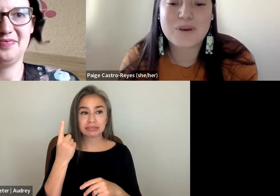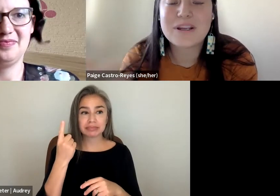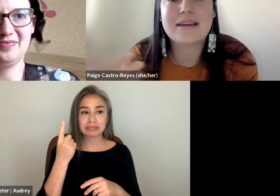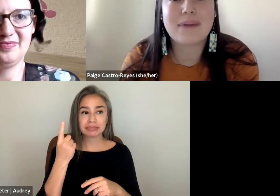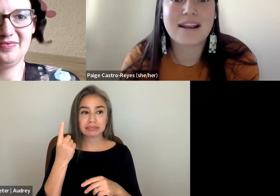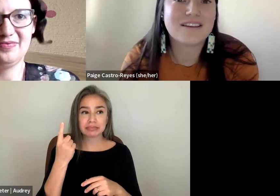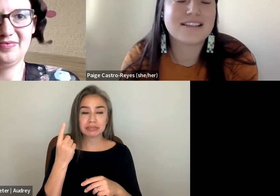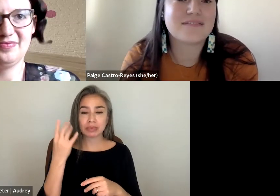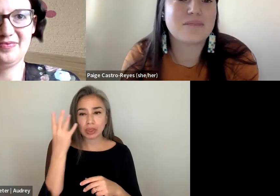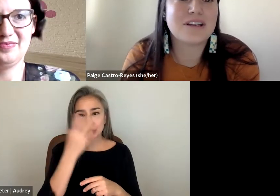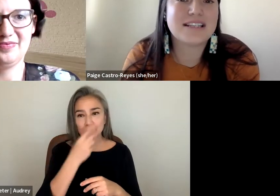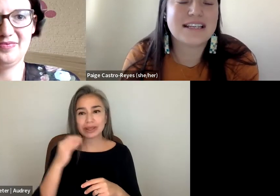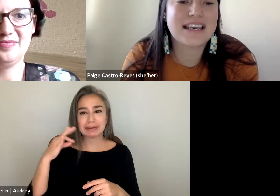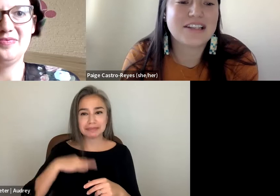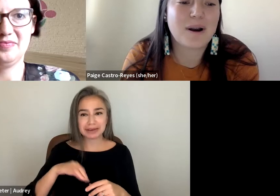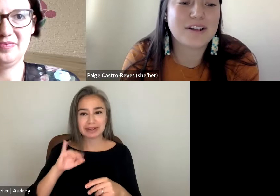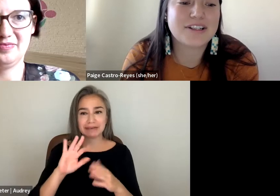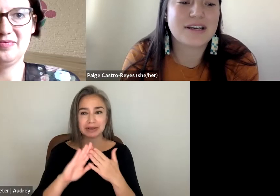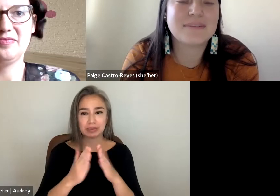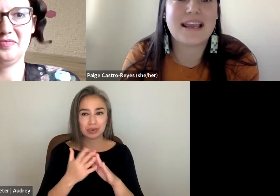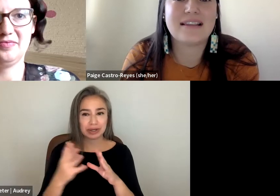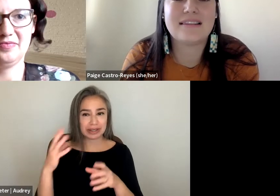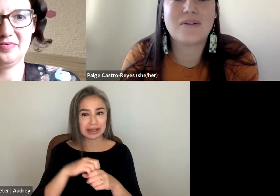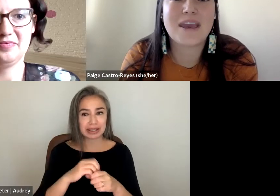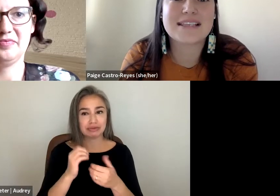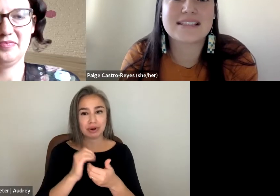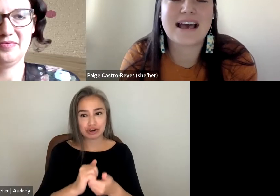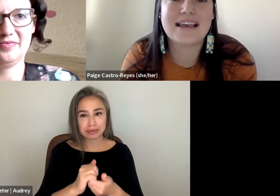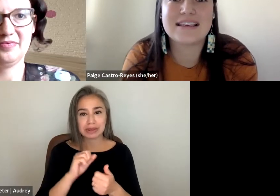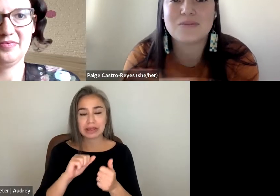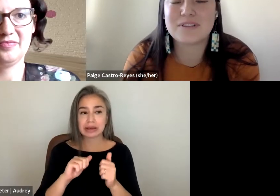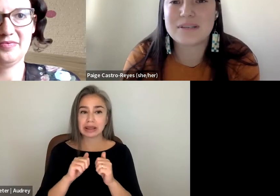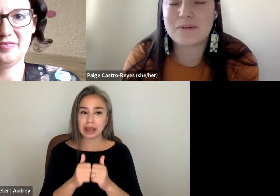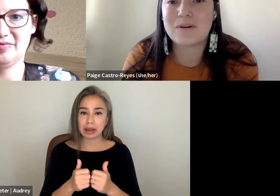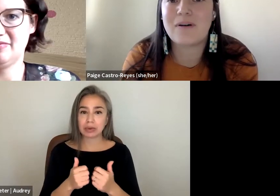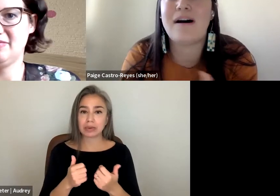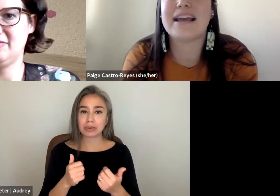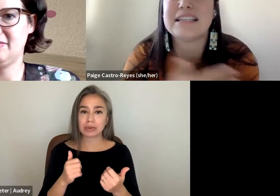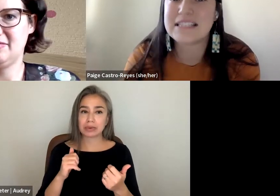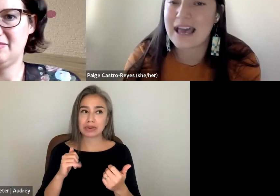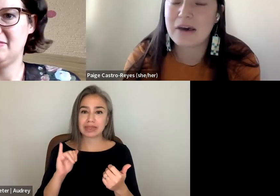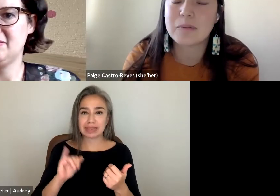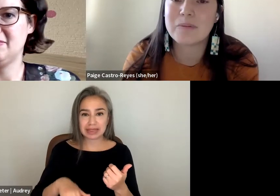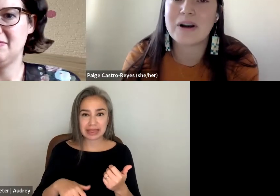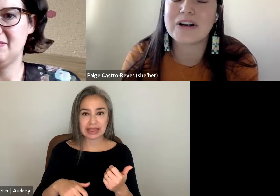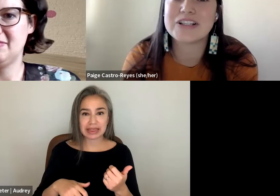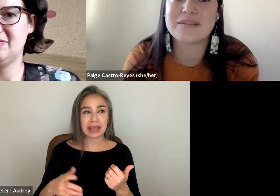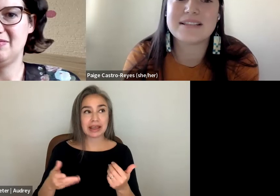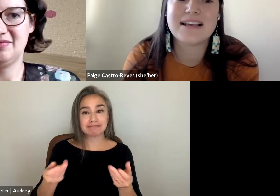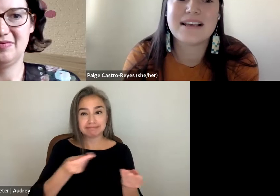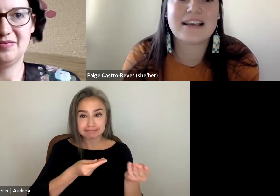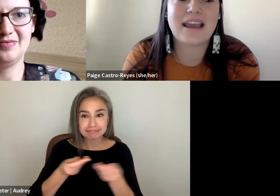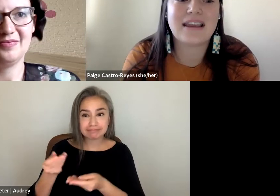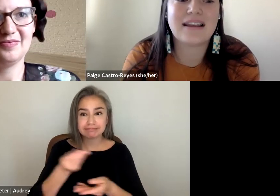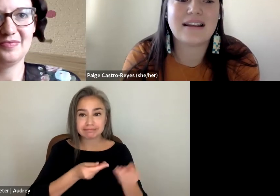the beauty and benefits of community engaged partnerships and the ways that these reciprocal, ideally equitable